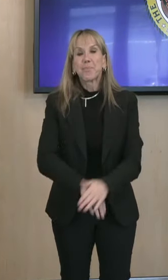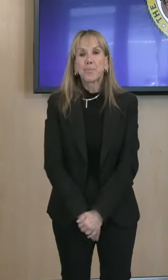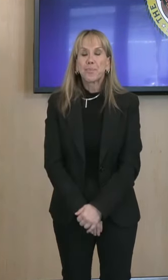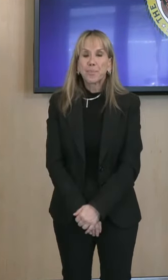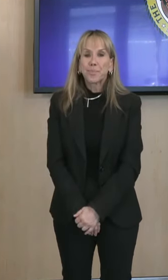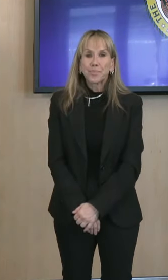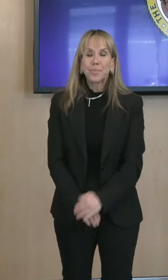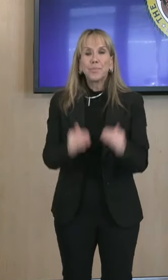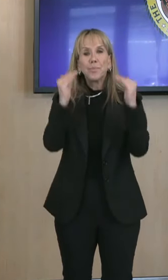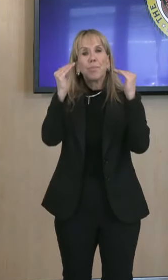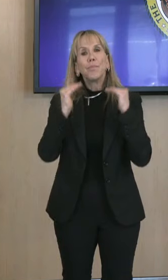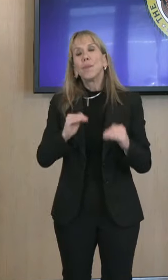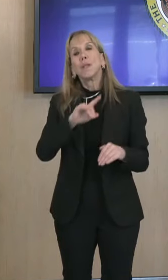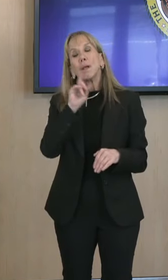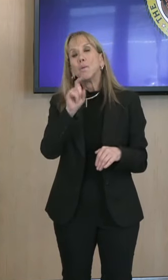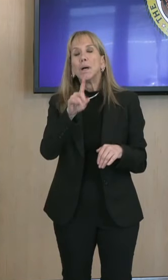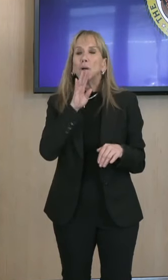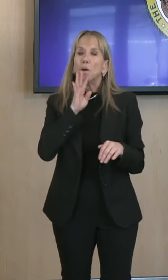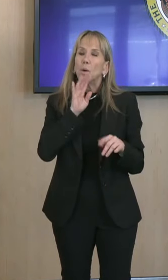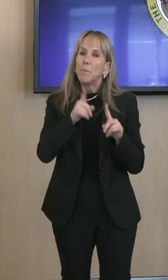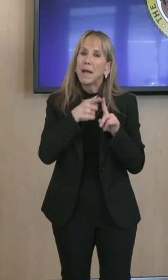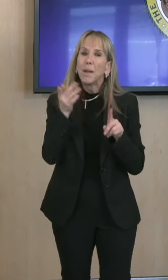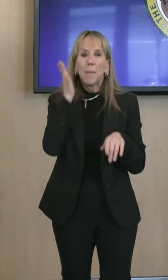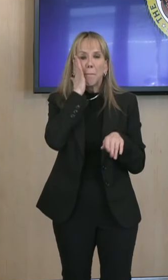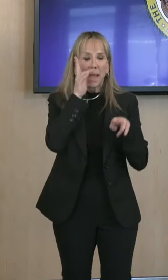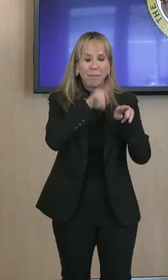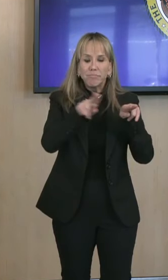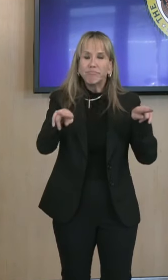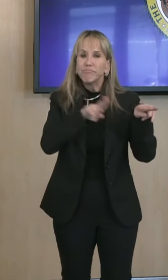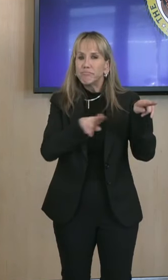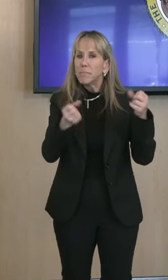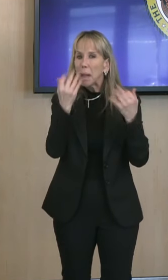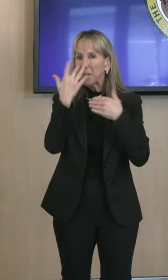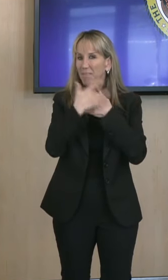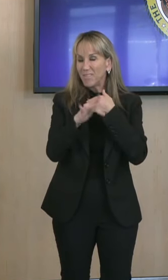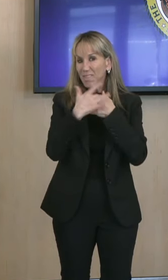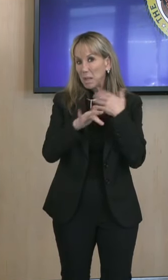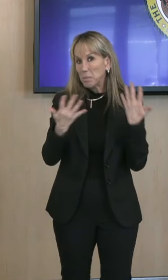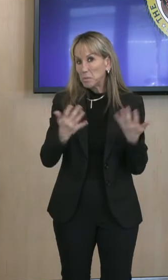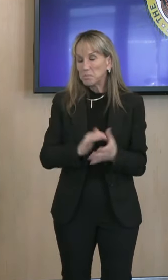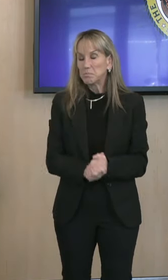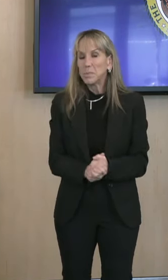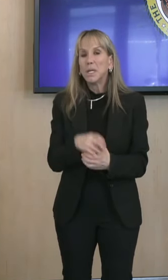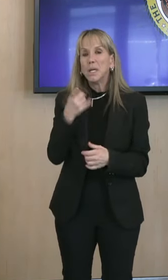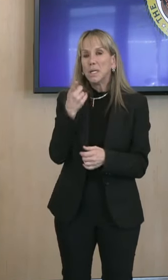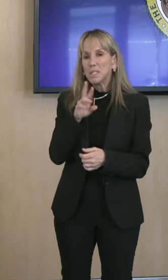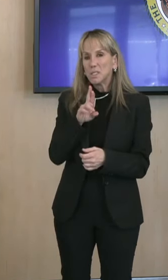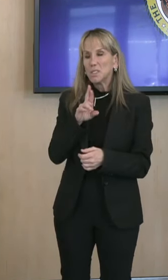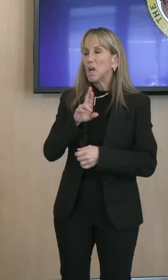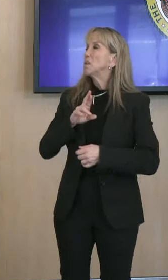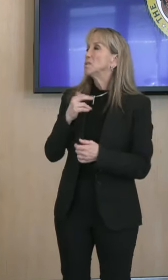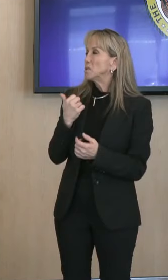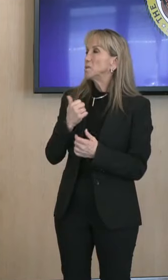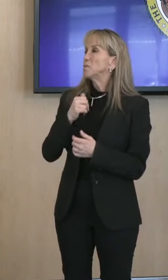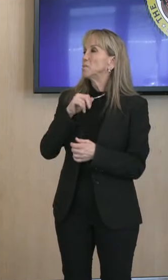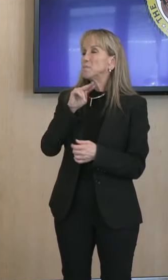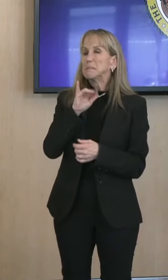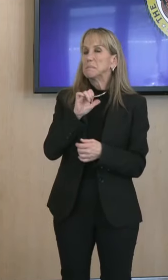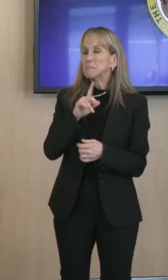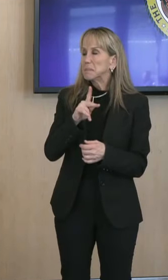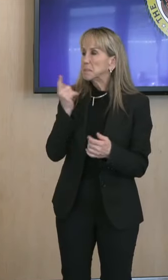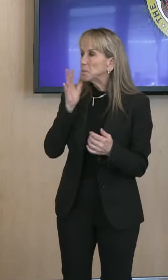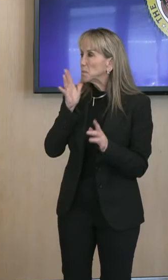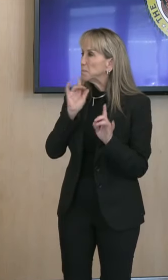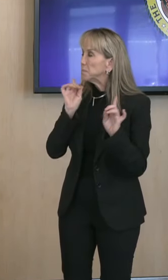The next question has to deal with bed counts. I'm going to ask Dr. Infantidis to respond to that question. This question is from Taryn Mento